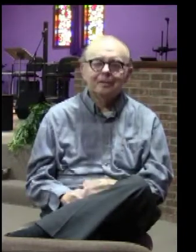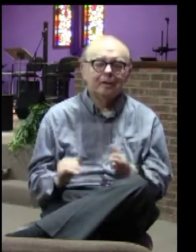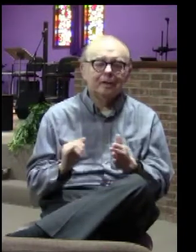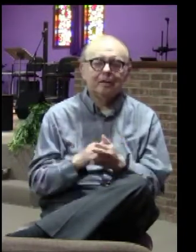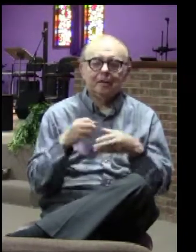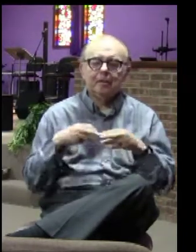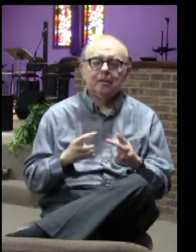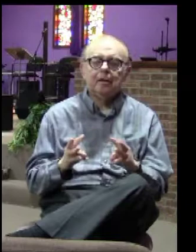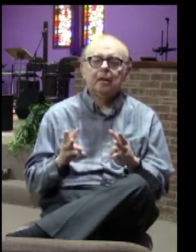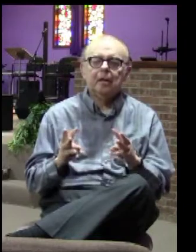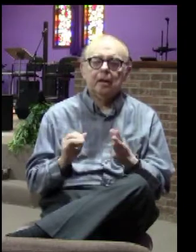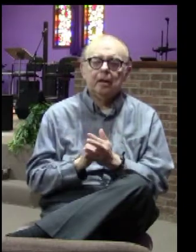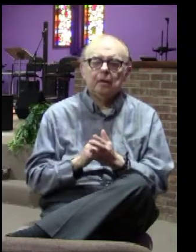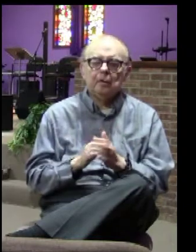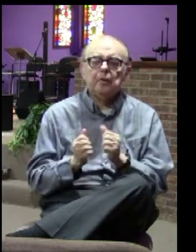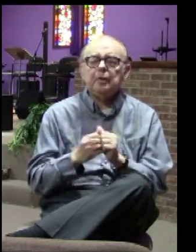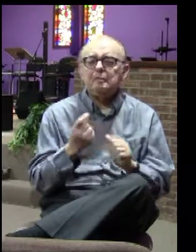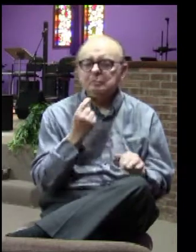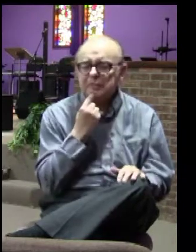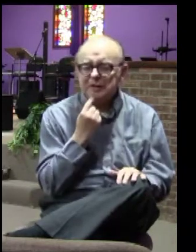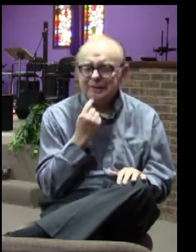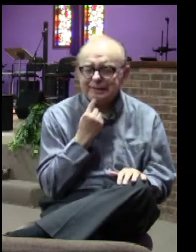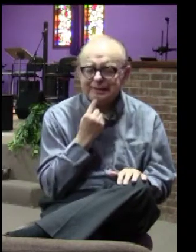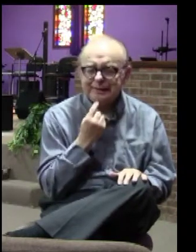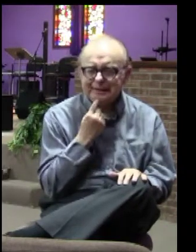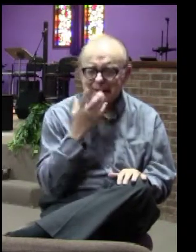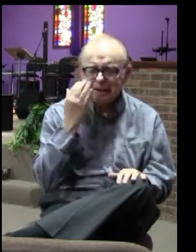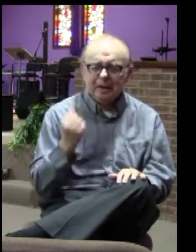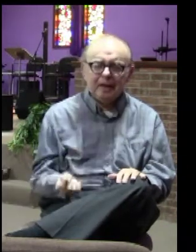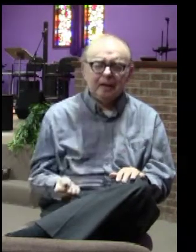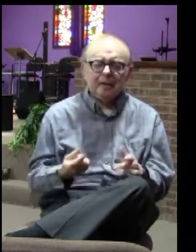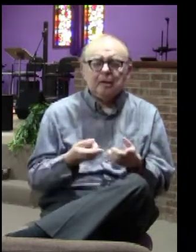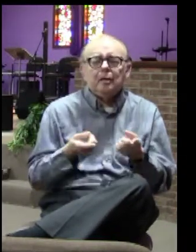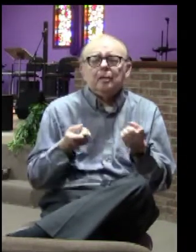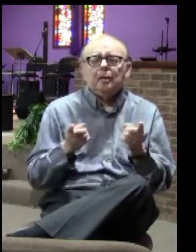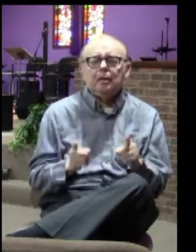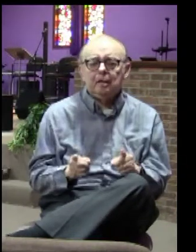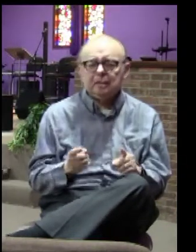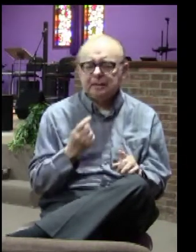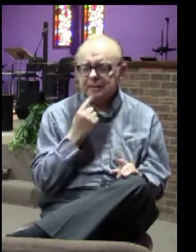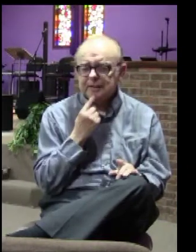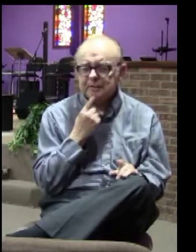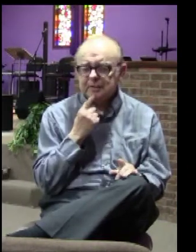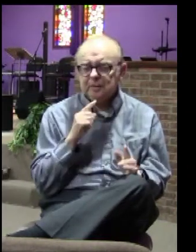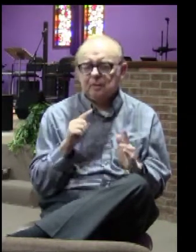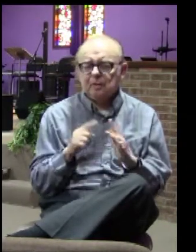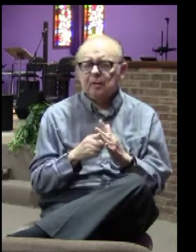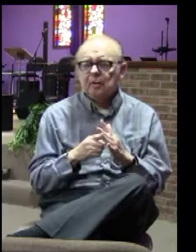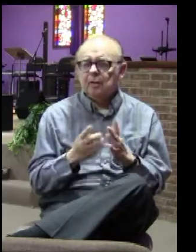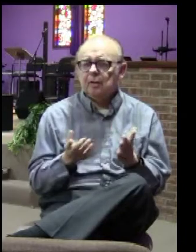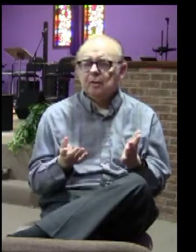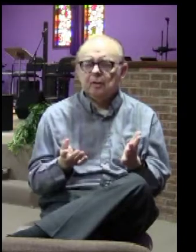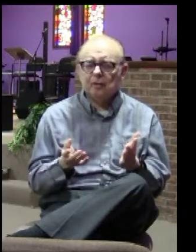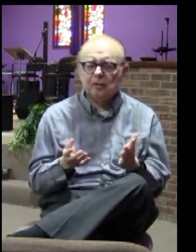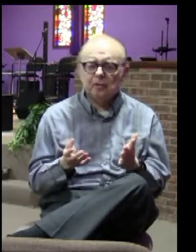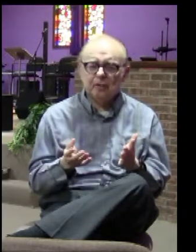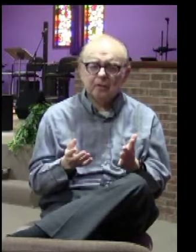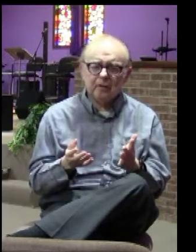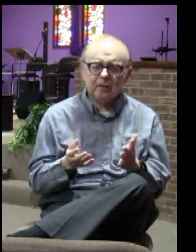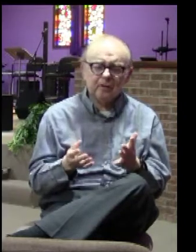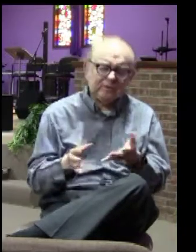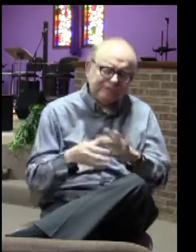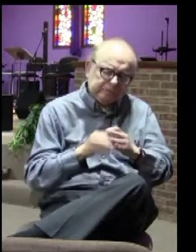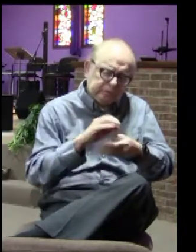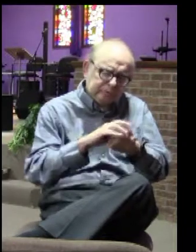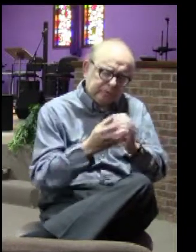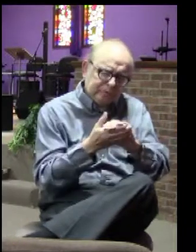That's the way it is with bitterness. Because what ends up happening is bitterness begins to entangle